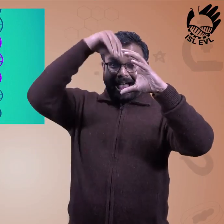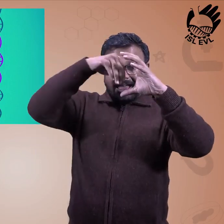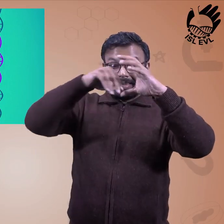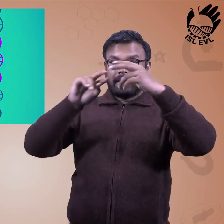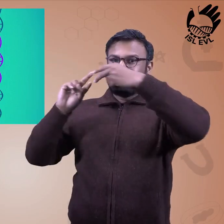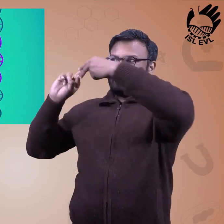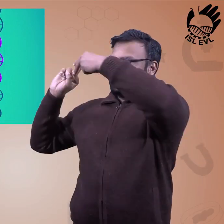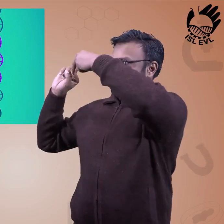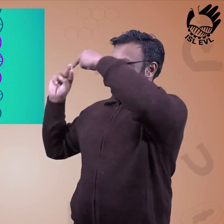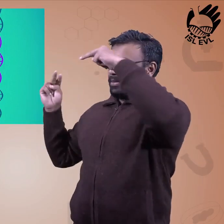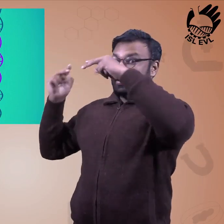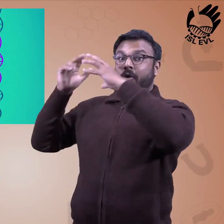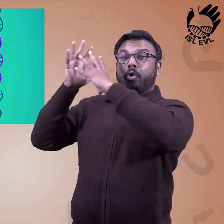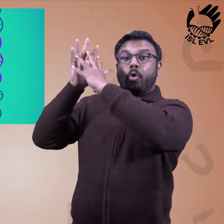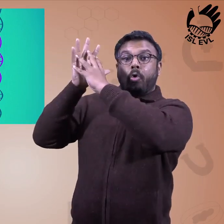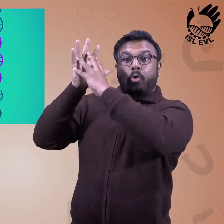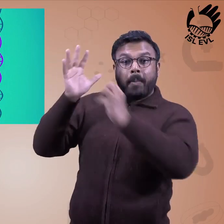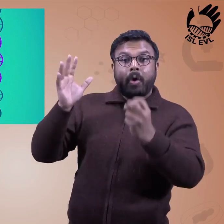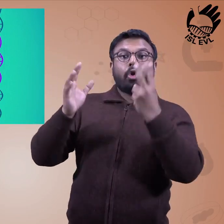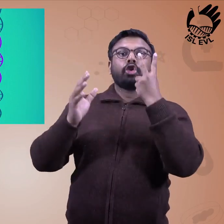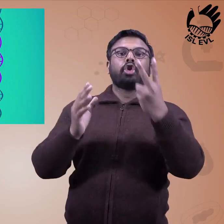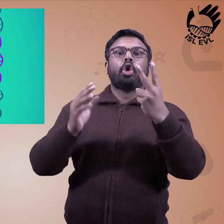each parent.